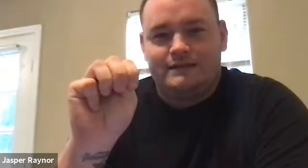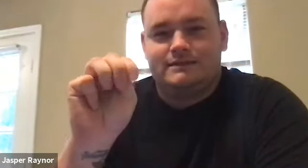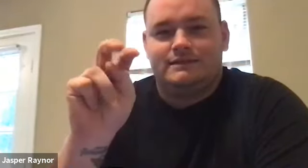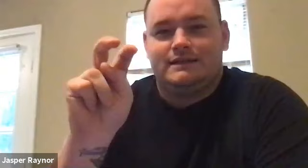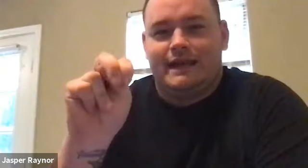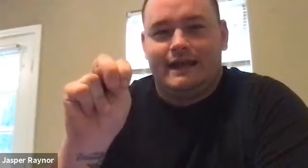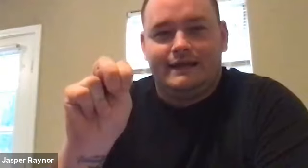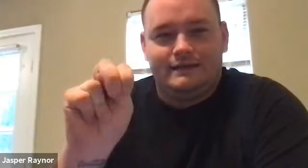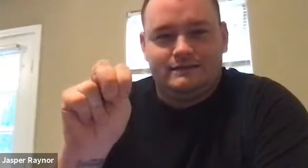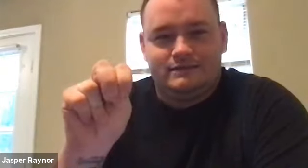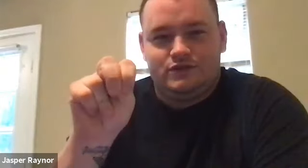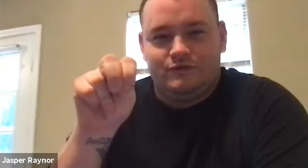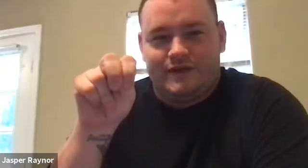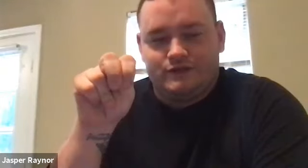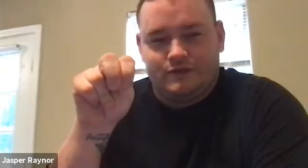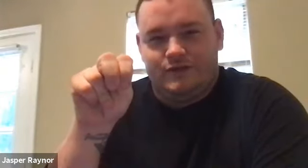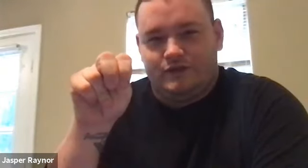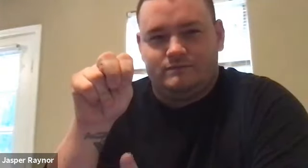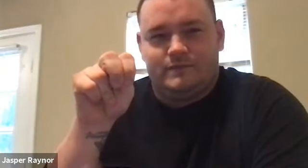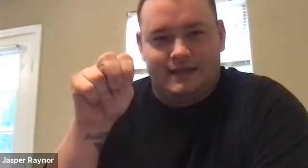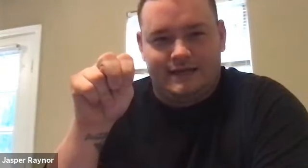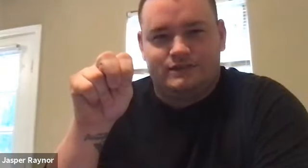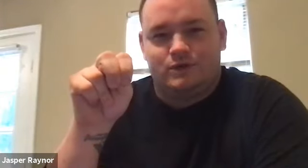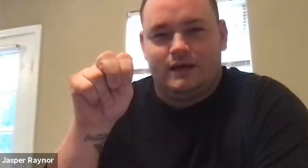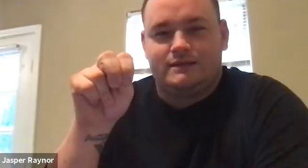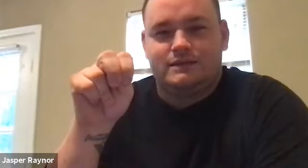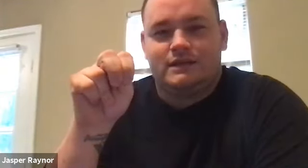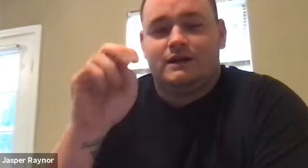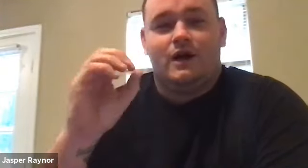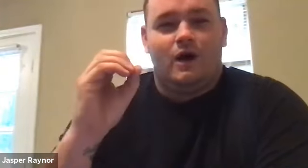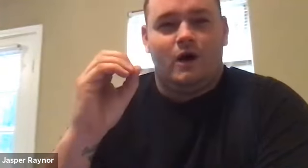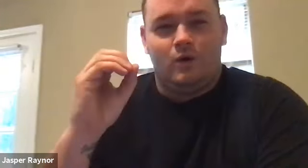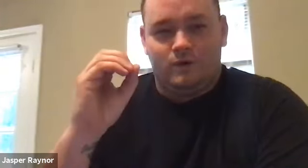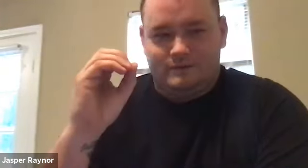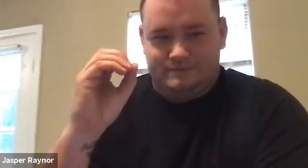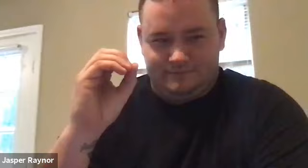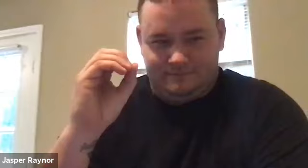legs. N, 2 fingers over your thumb. N has 2 legs. O,